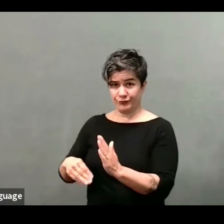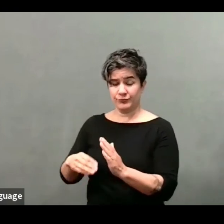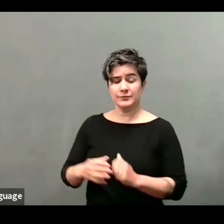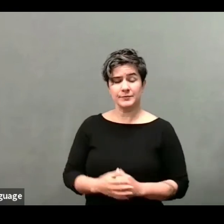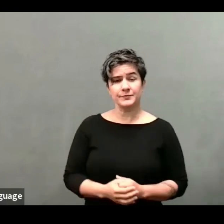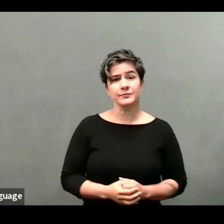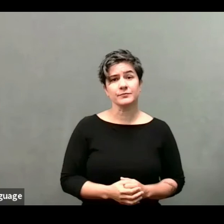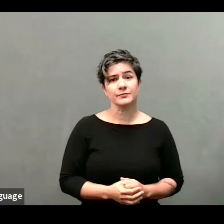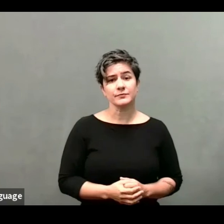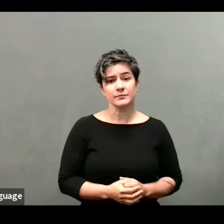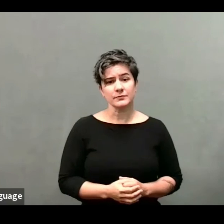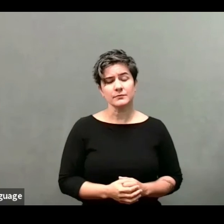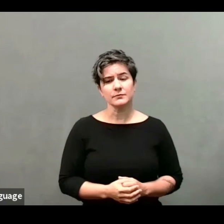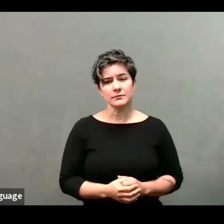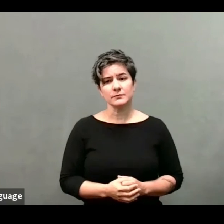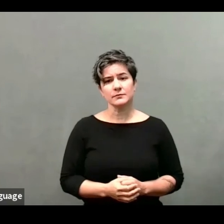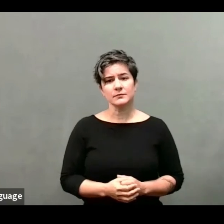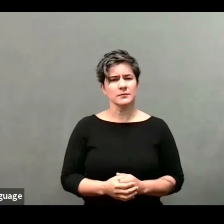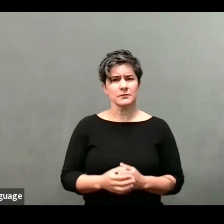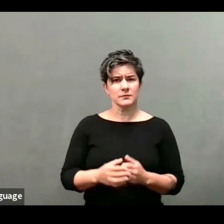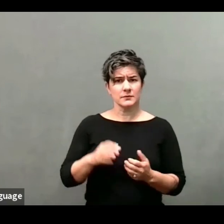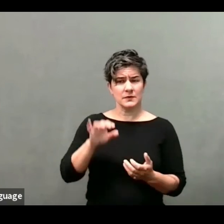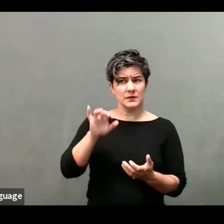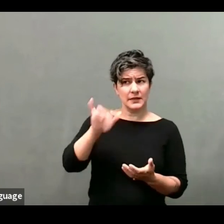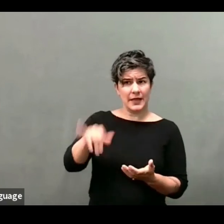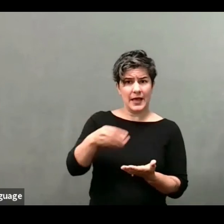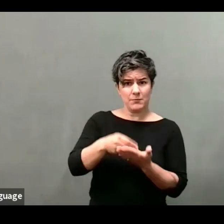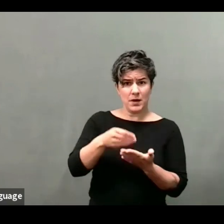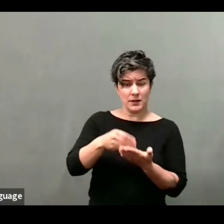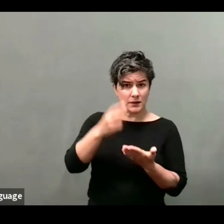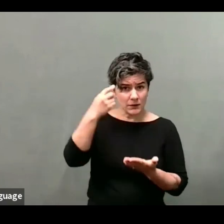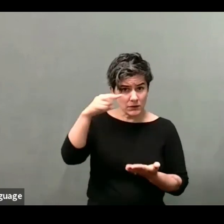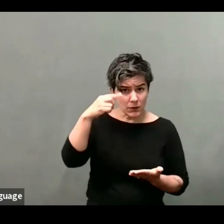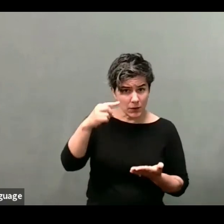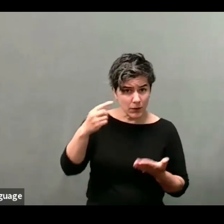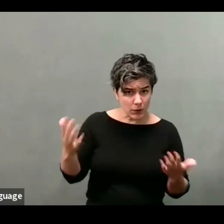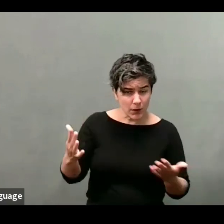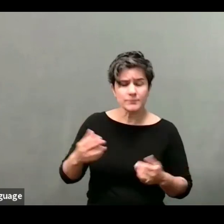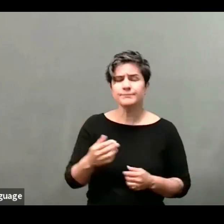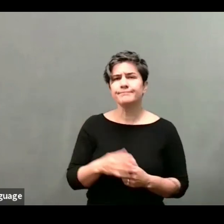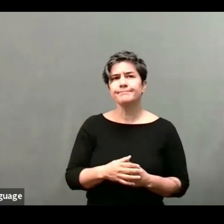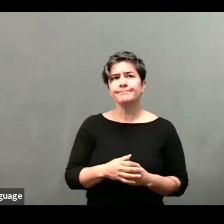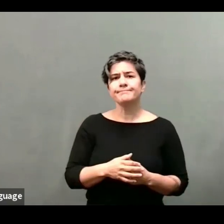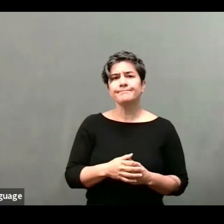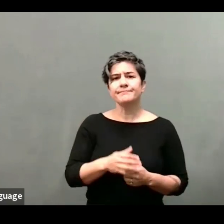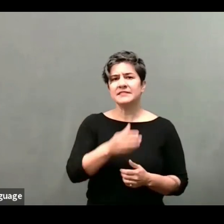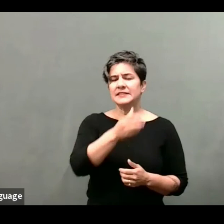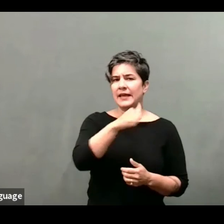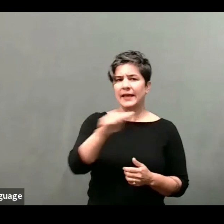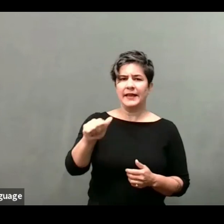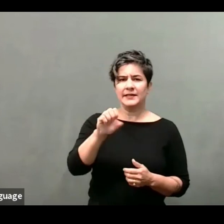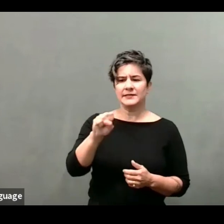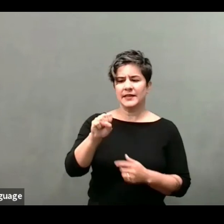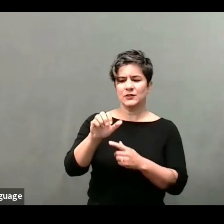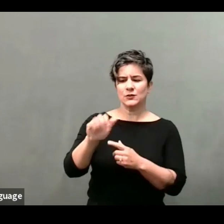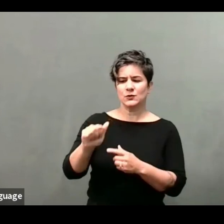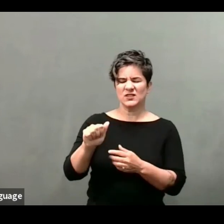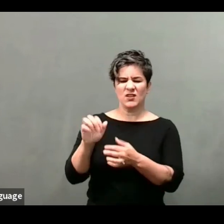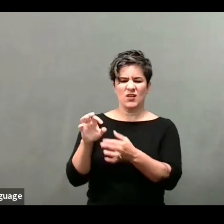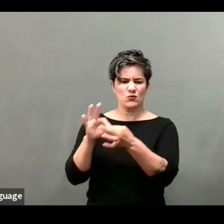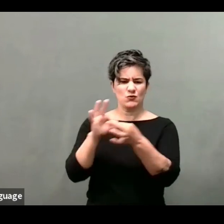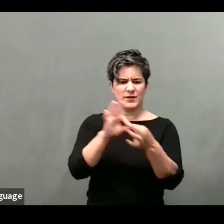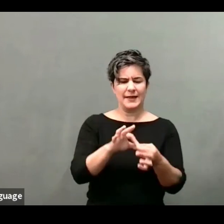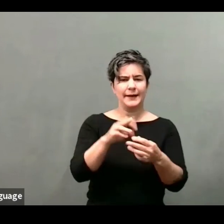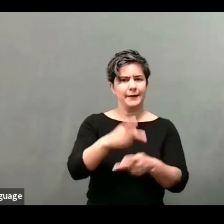little bit. But what it covers is any sexual assault